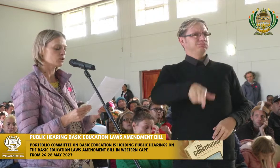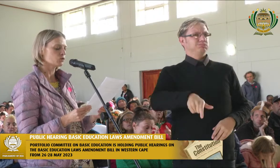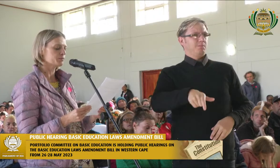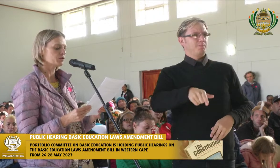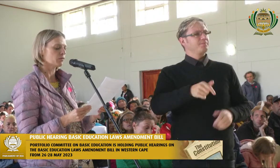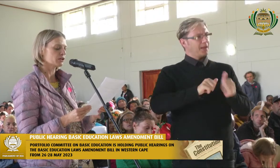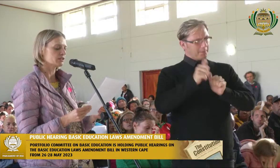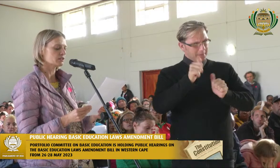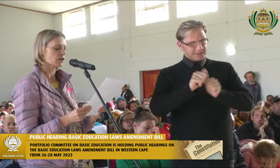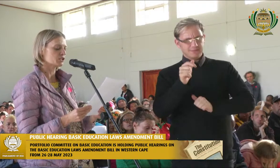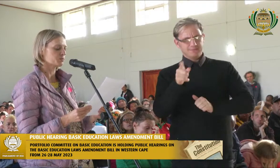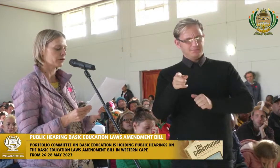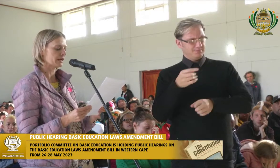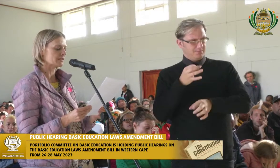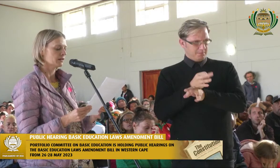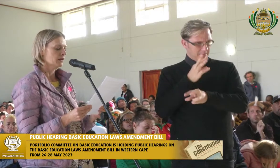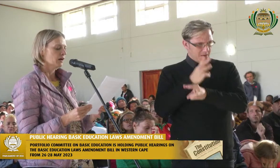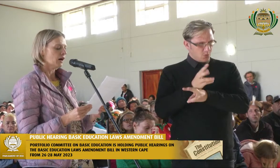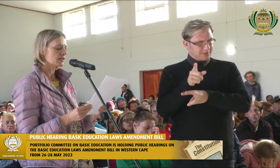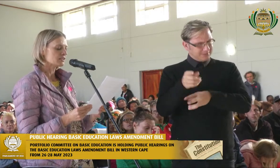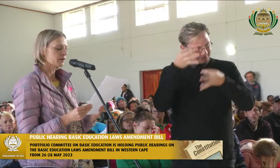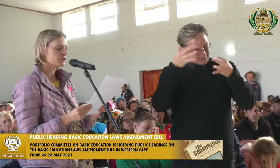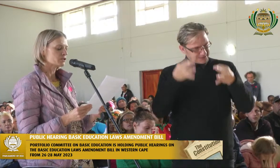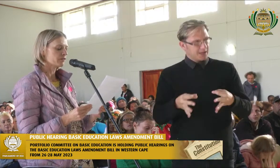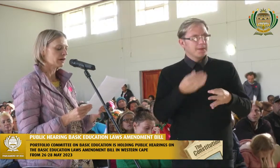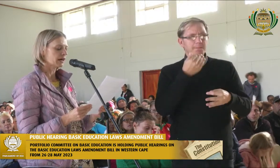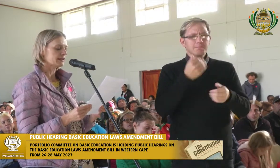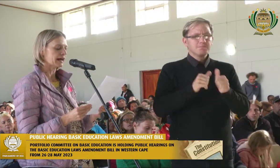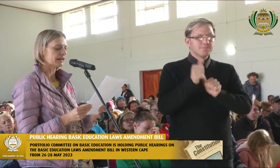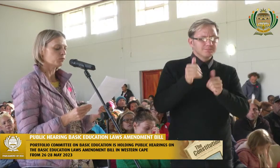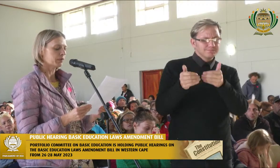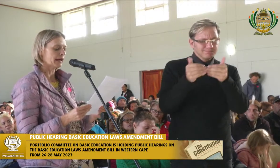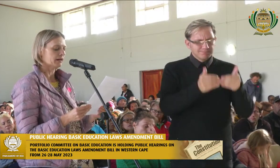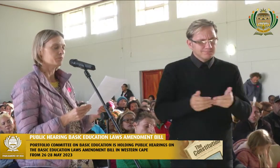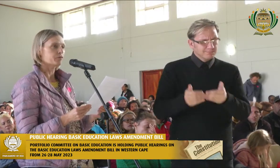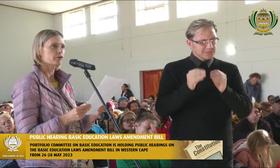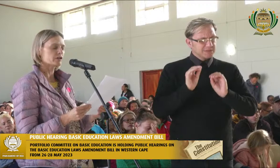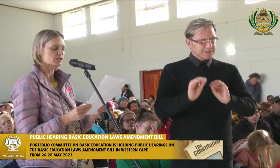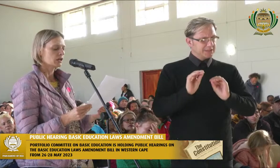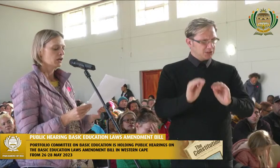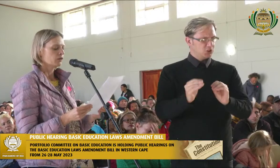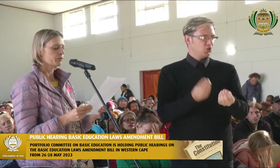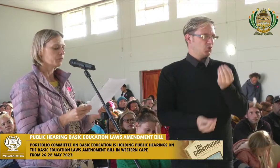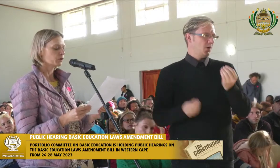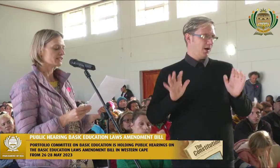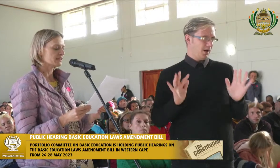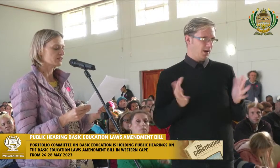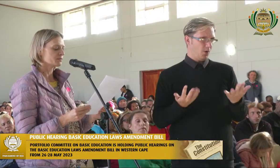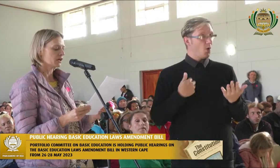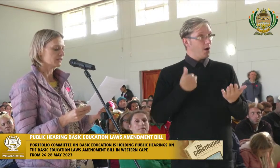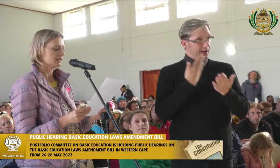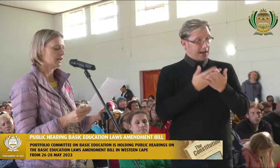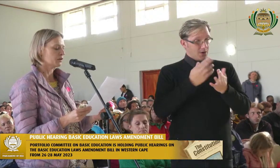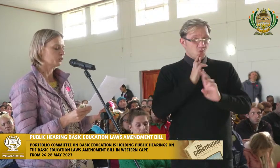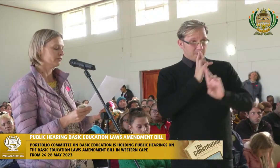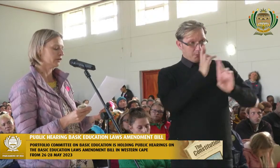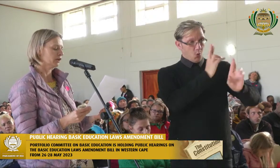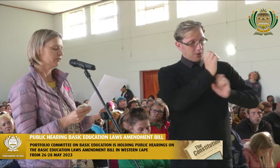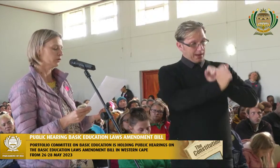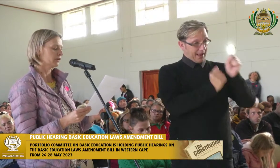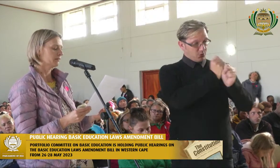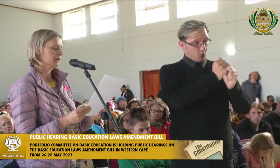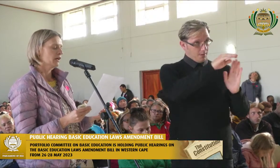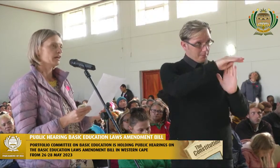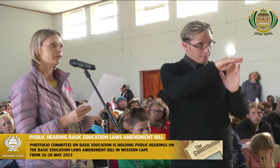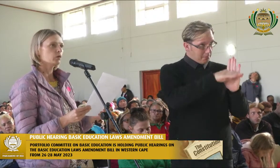is best equipped to monitor the child's progress. Ask the parent to provide an annual plan, a progress report of skills mastered, and a